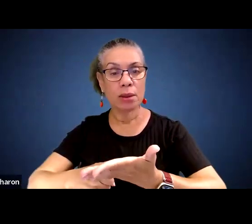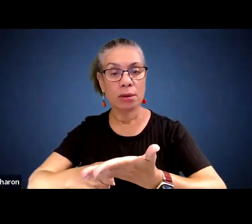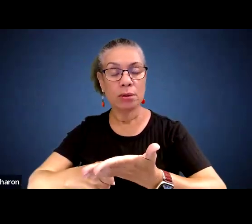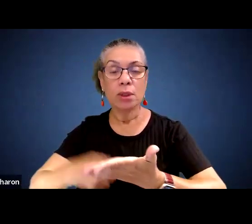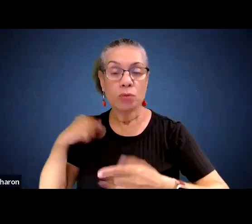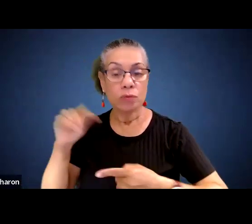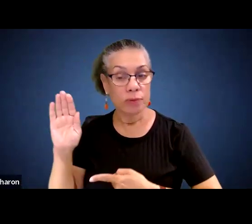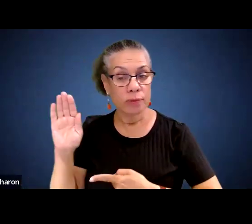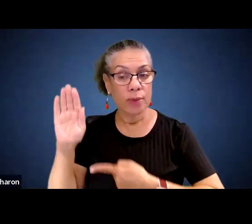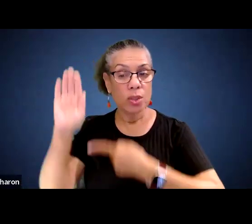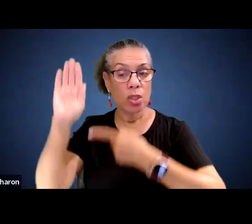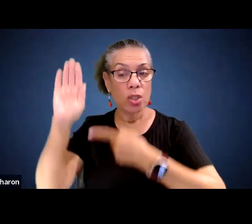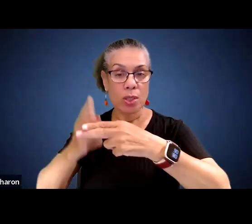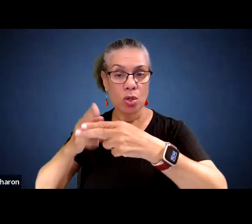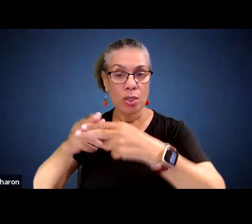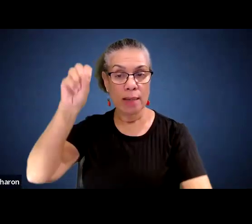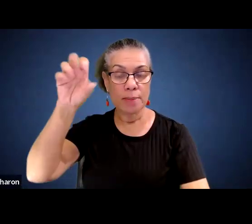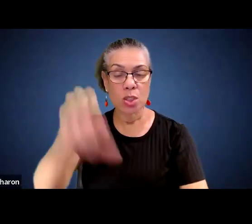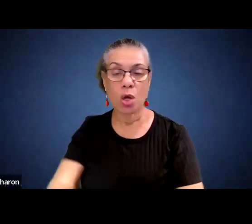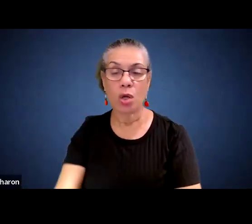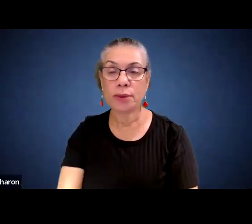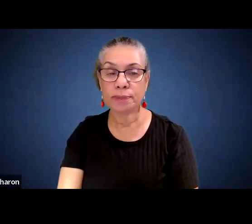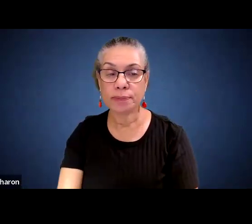hand when I call your name.